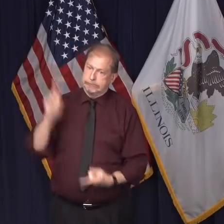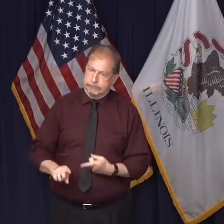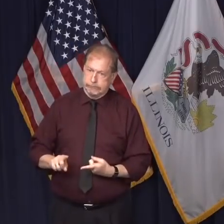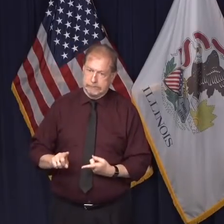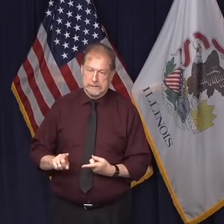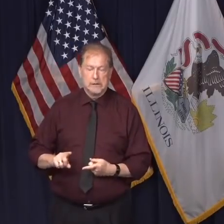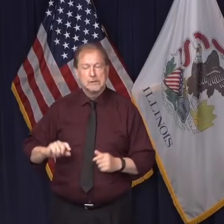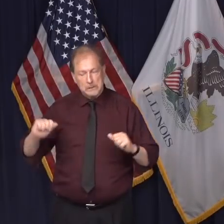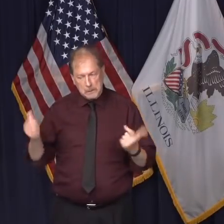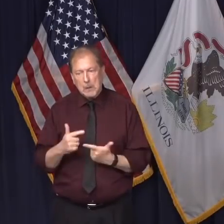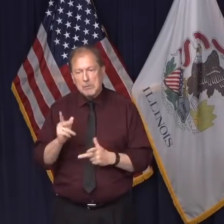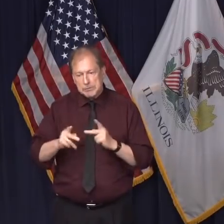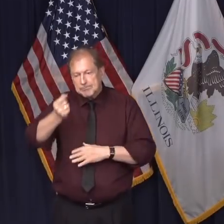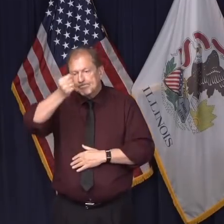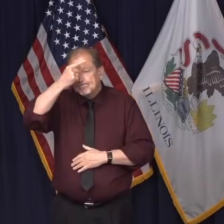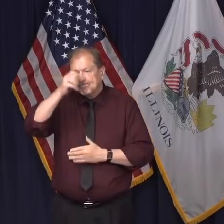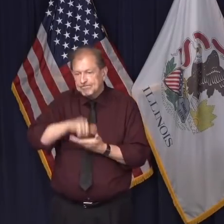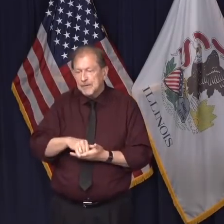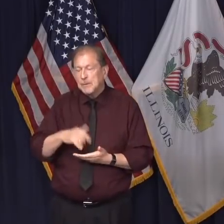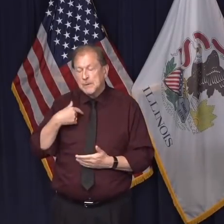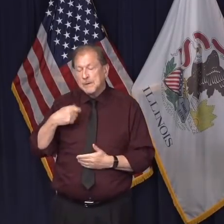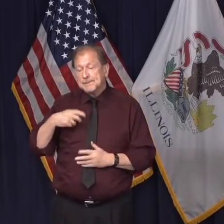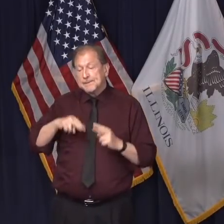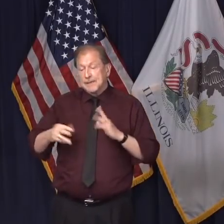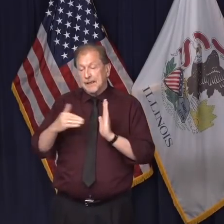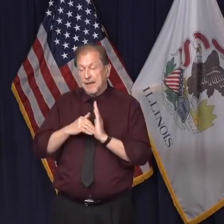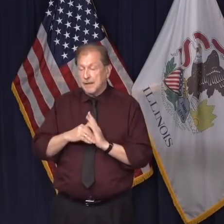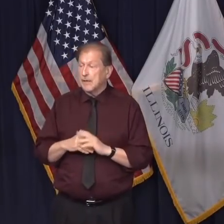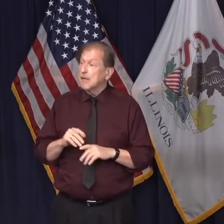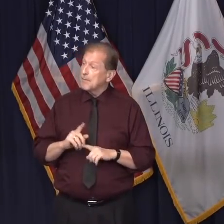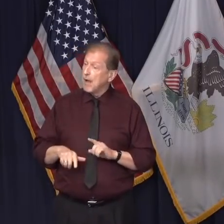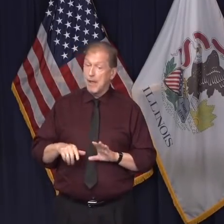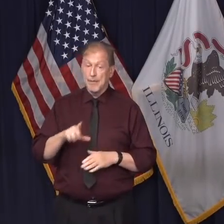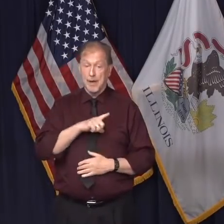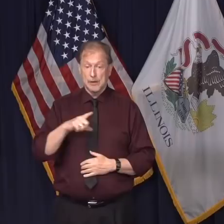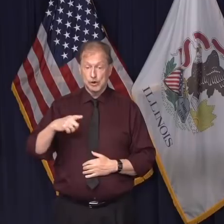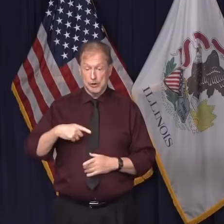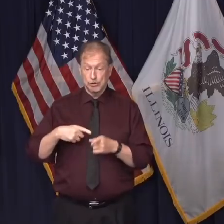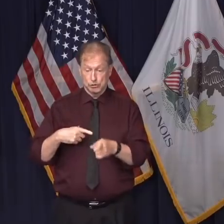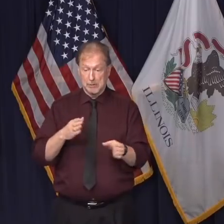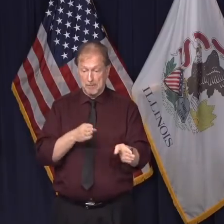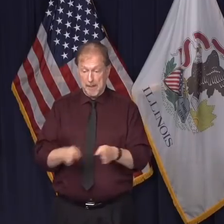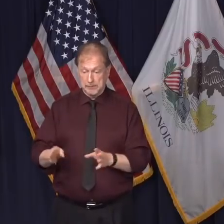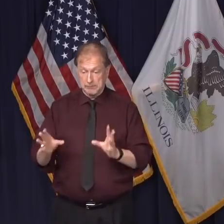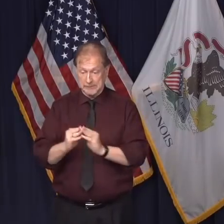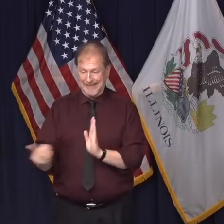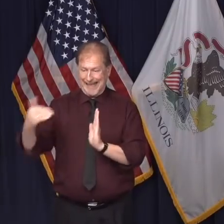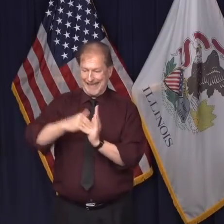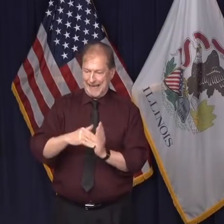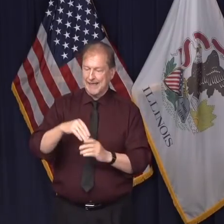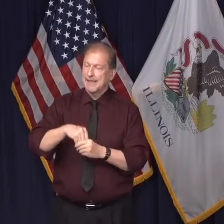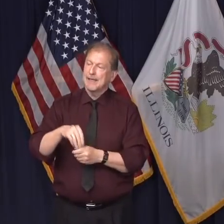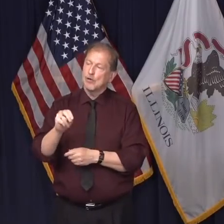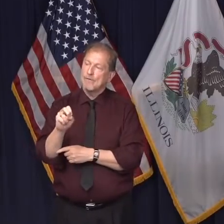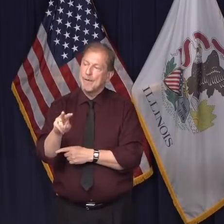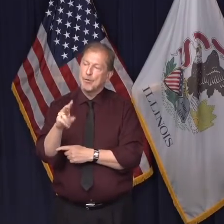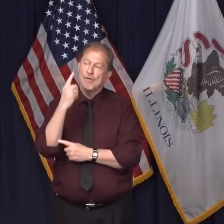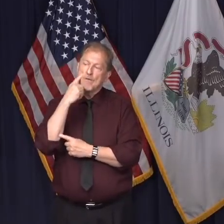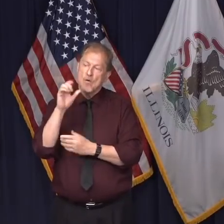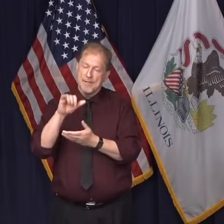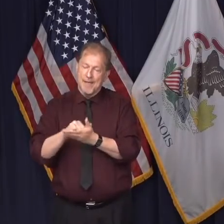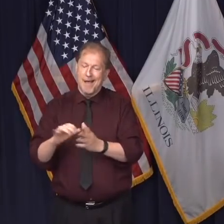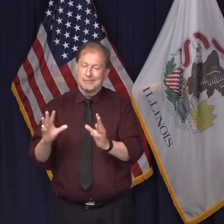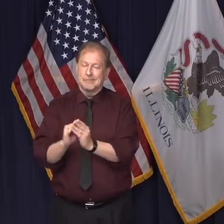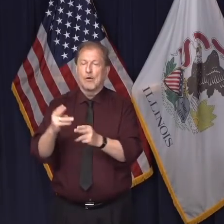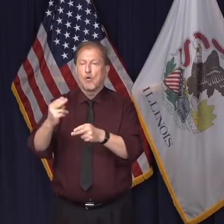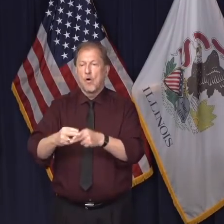have to revisit this, right? But the legislature will meet for sure in November for a veto session, and perhaps sometime